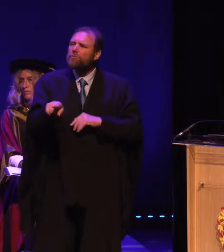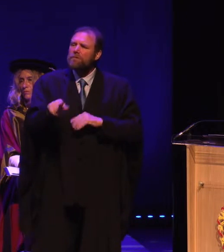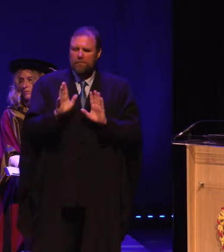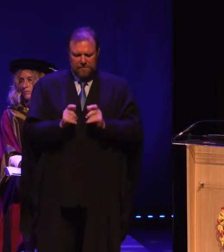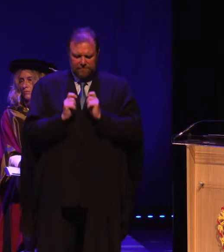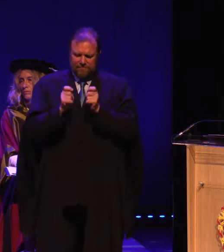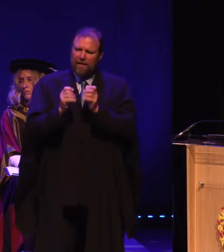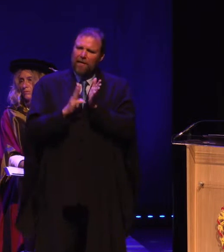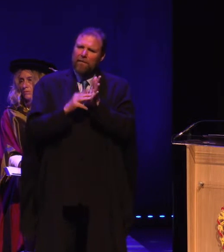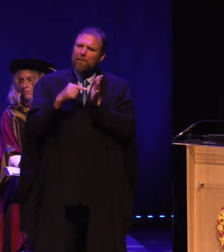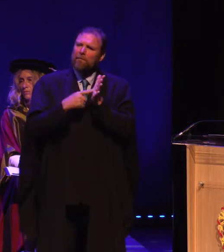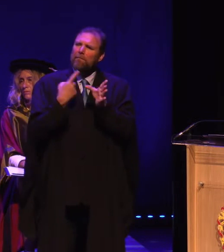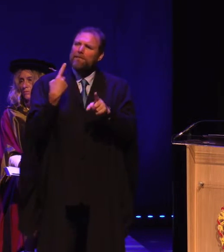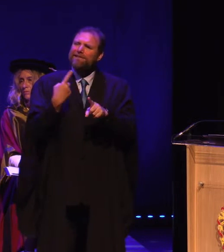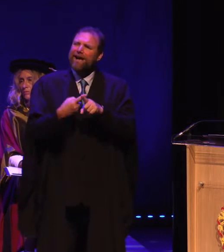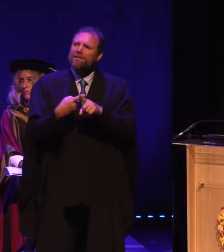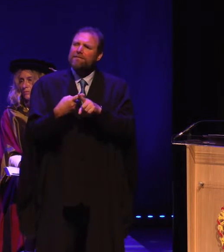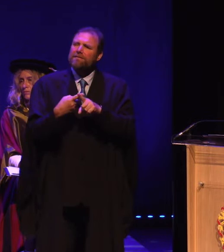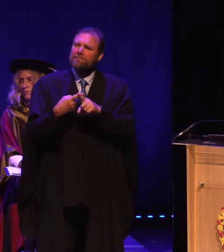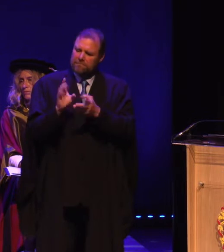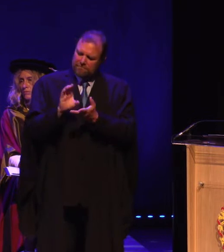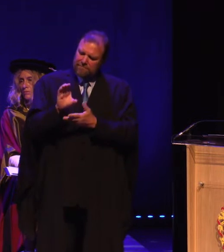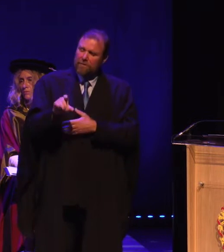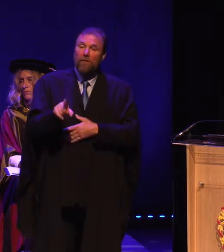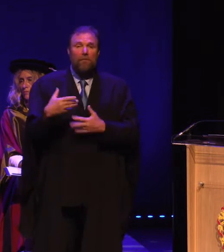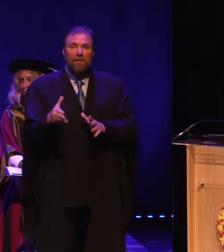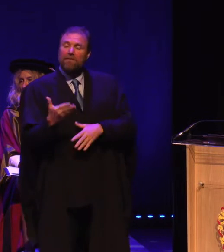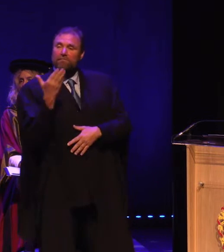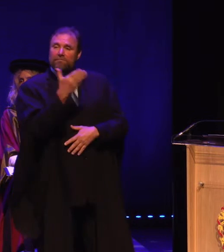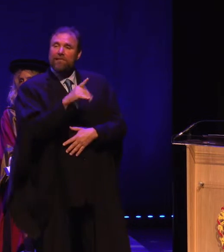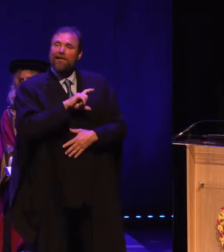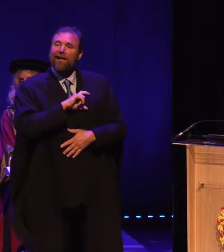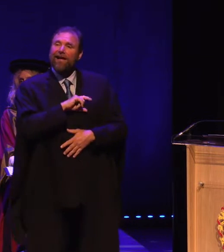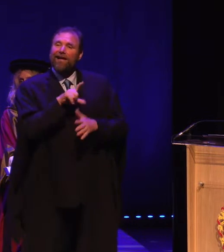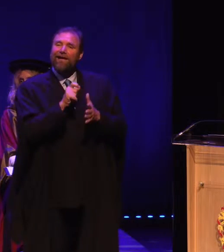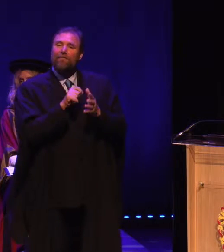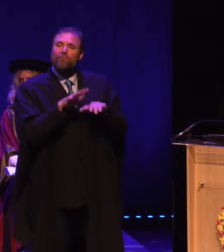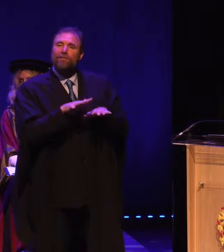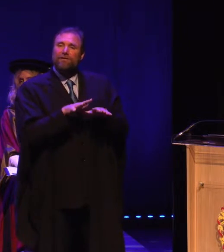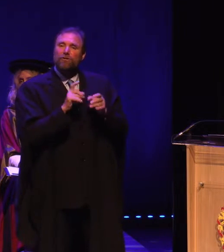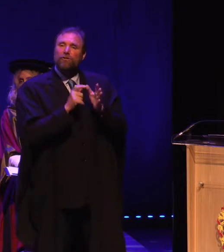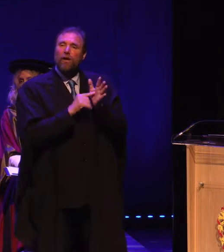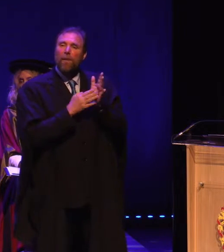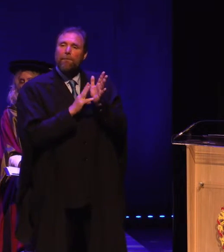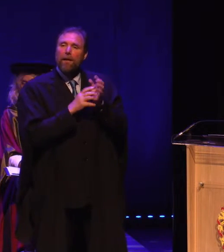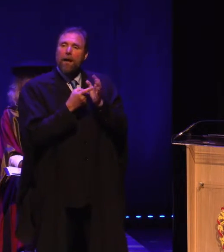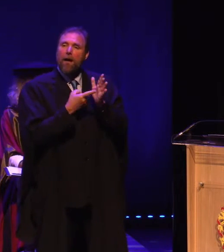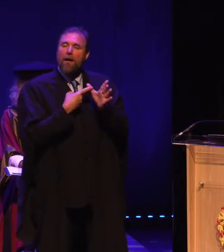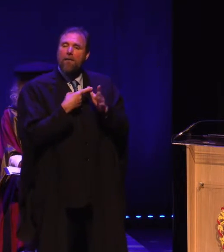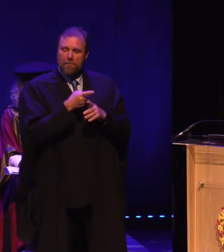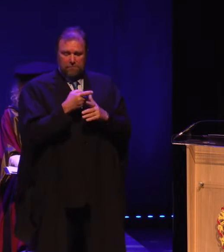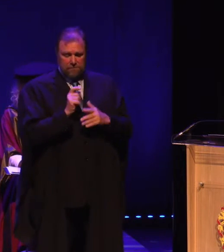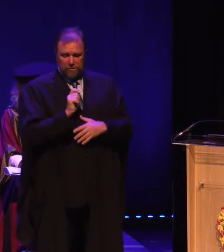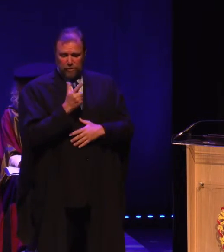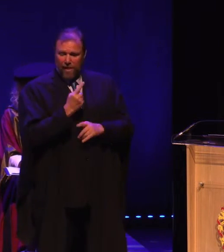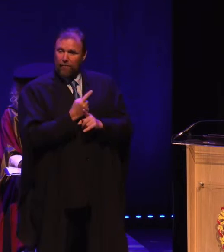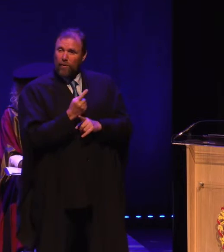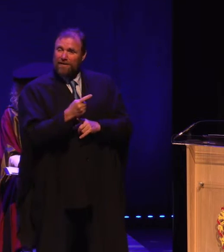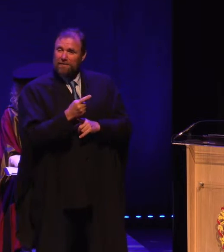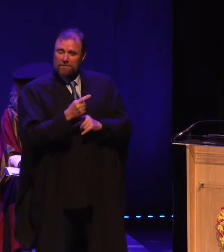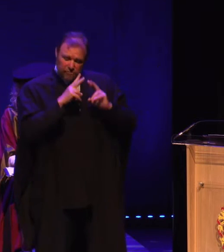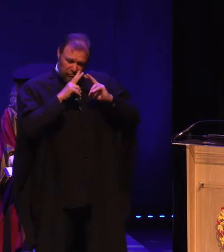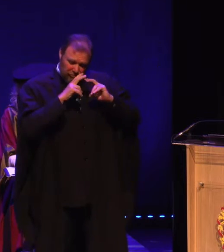Global Research Internship and spent 12 weeks at the University of British Columbia in Canada researching